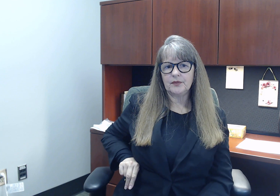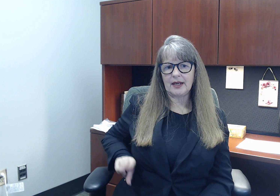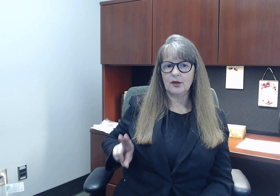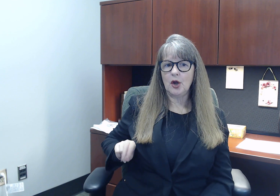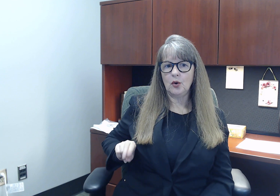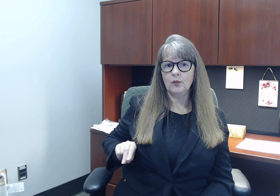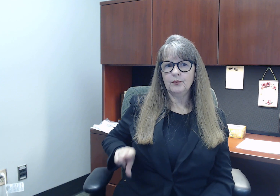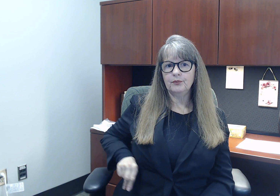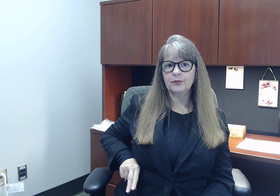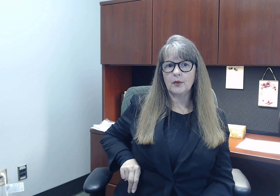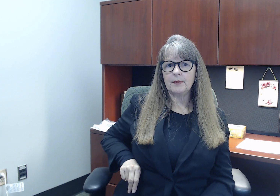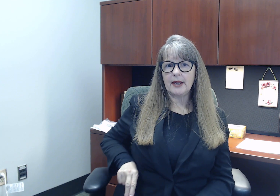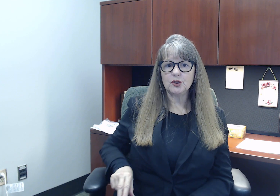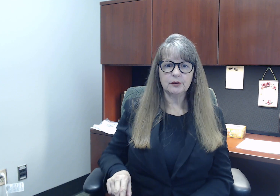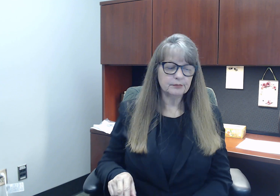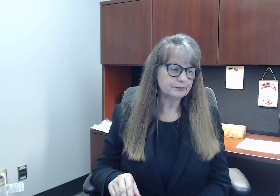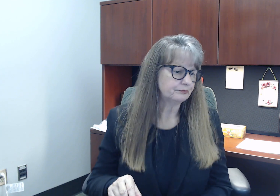a no or a pager.